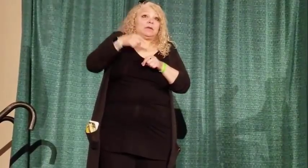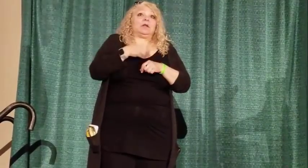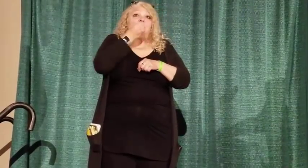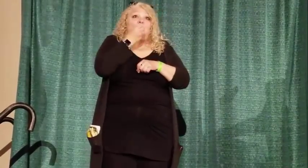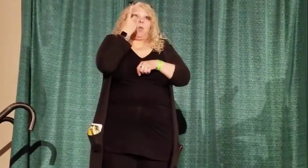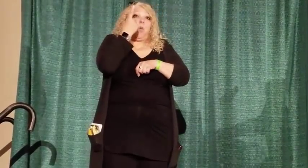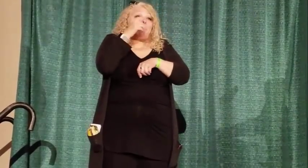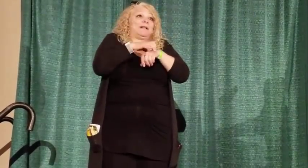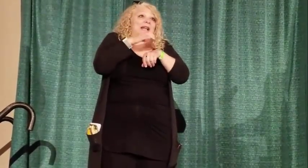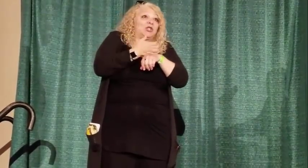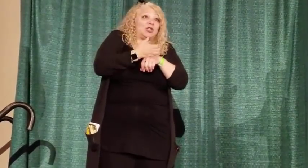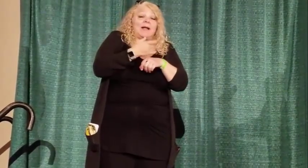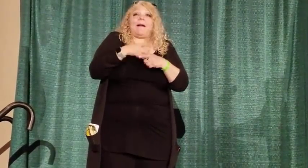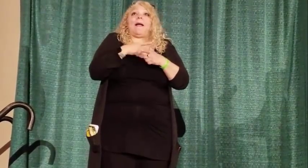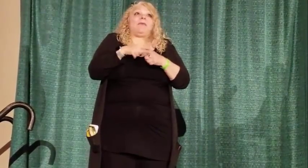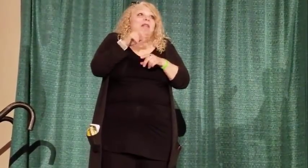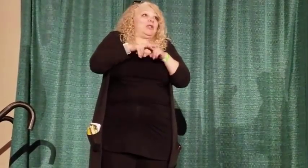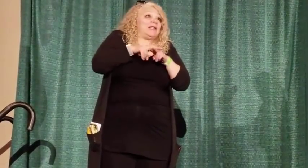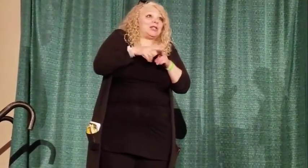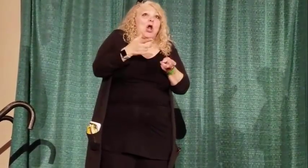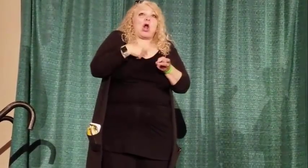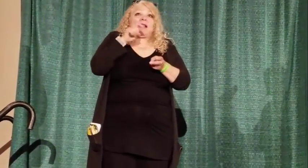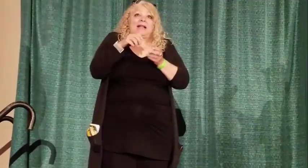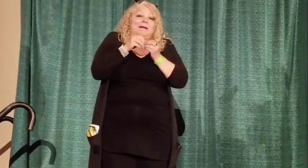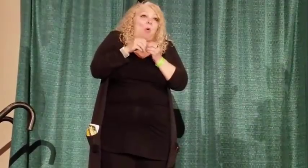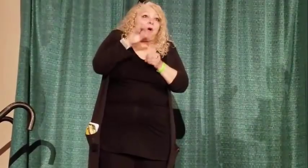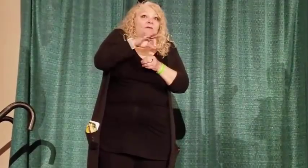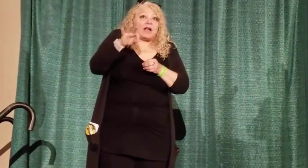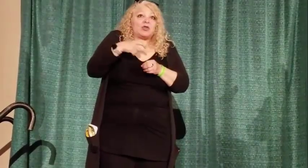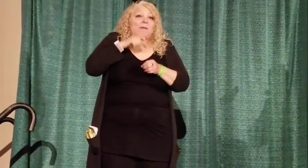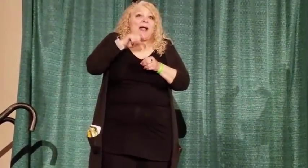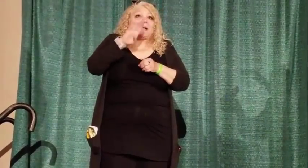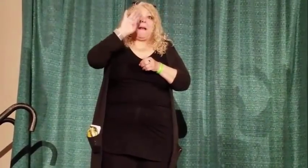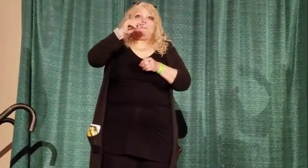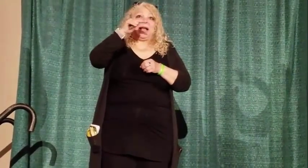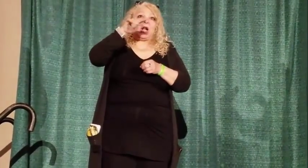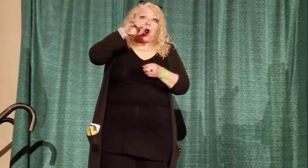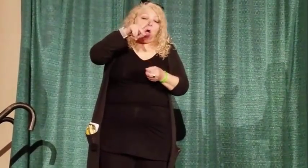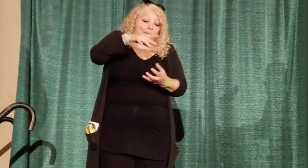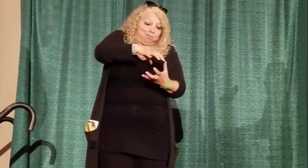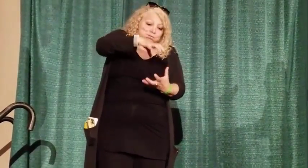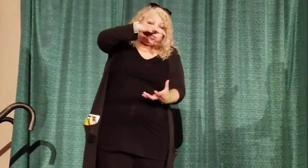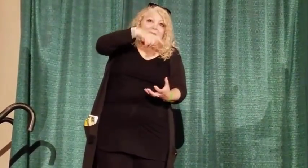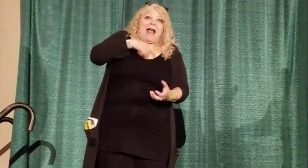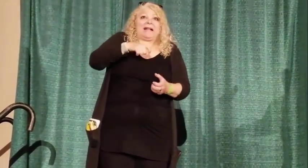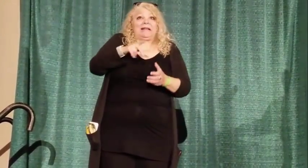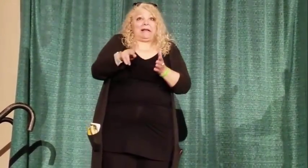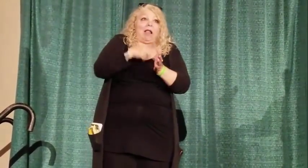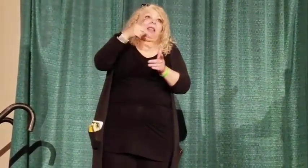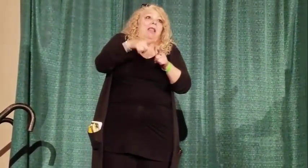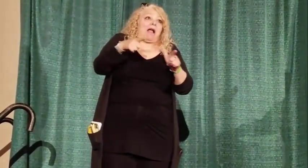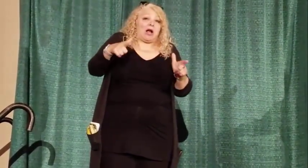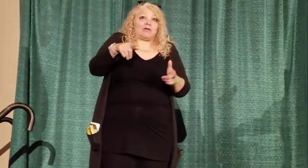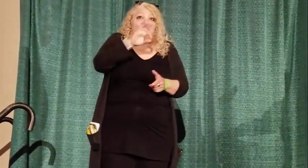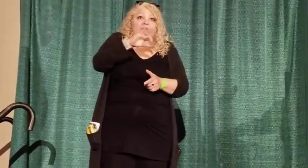little thing of French fries, and a soda is not enough. You need a burger, you need a big gulp, and you need a double thing of French fries to get the same high. You've got to get the extra